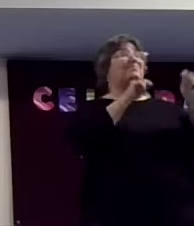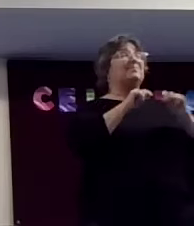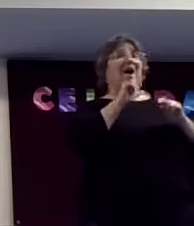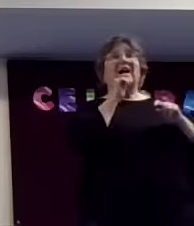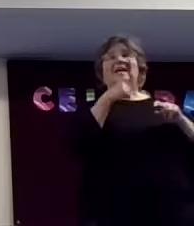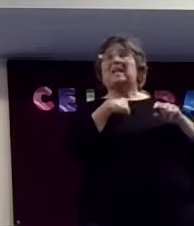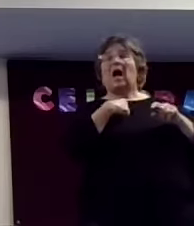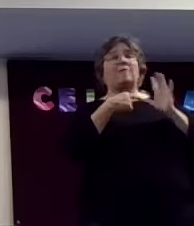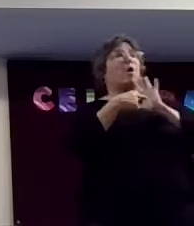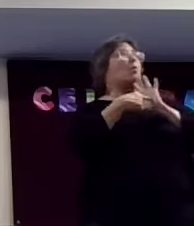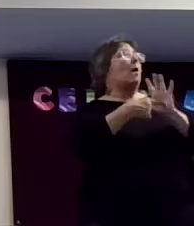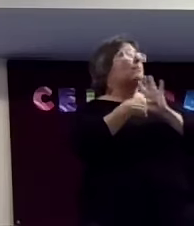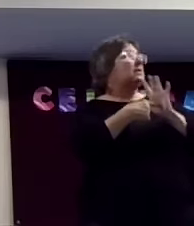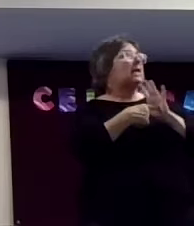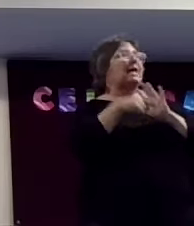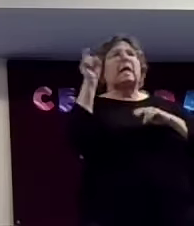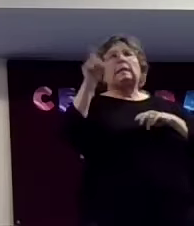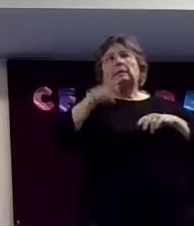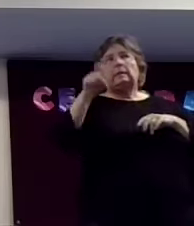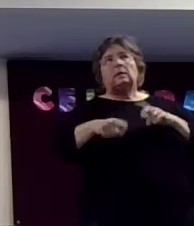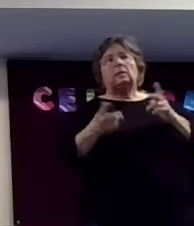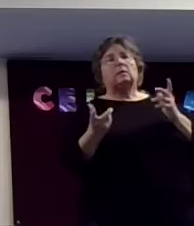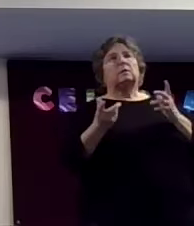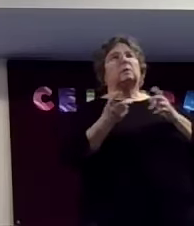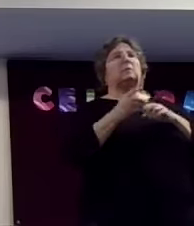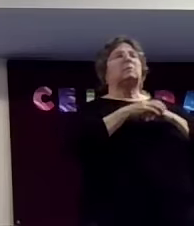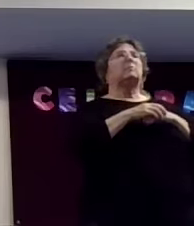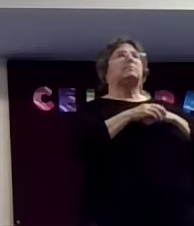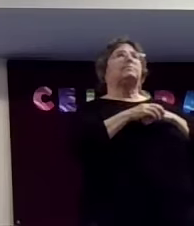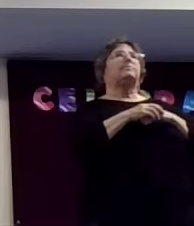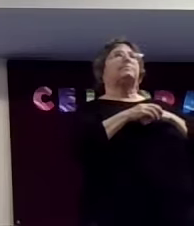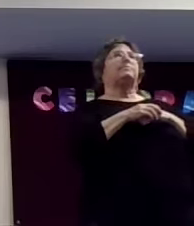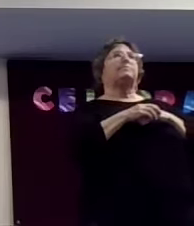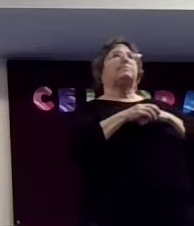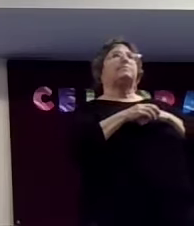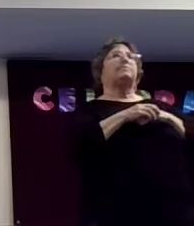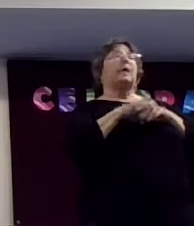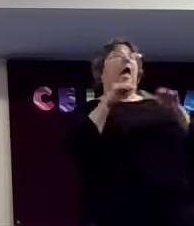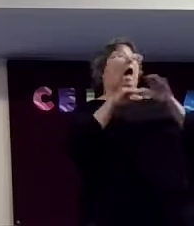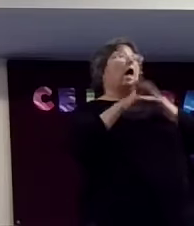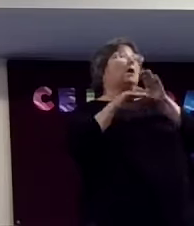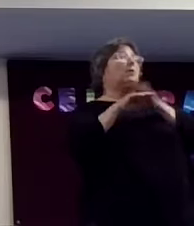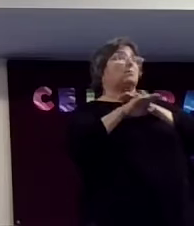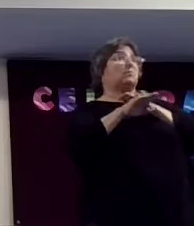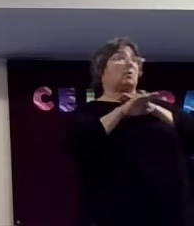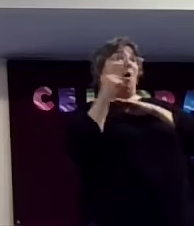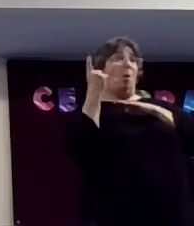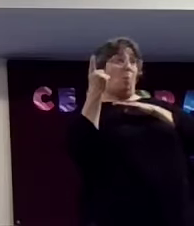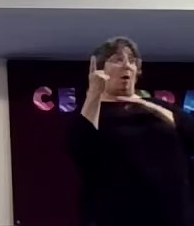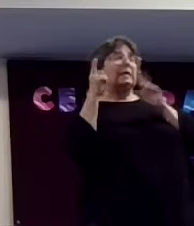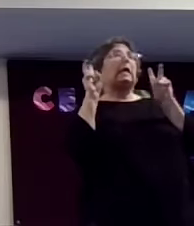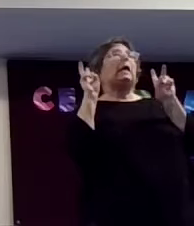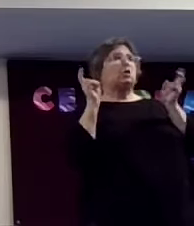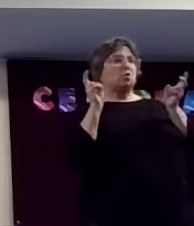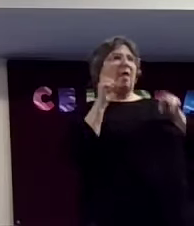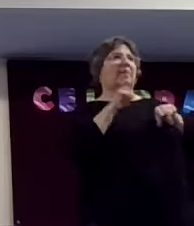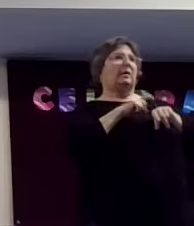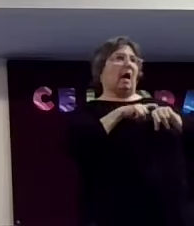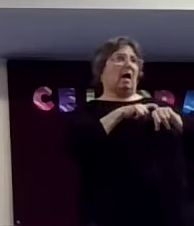really have the representation that they needed. And accessibility was one of those